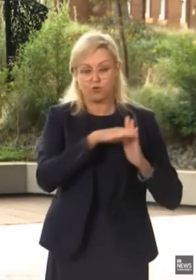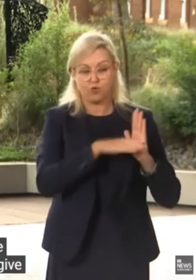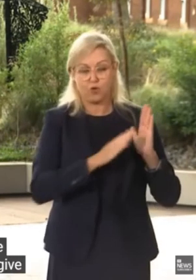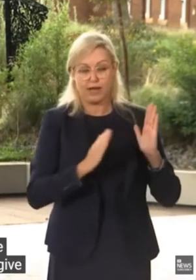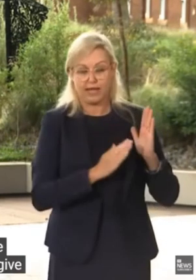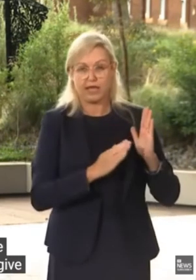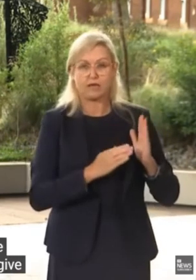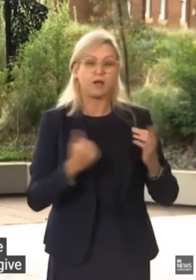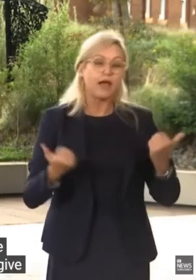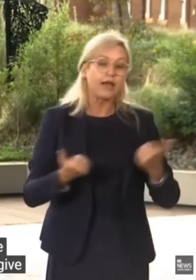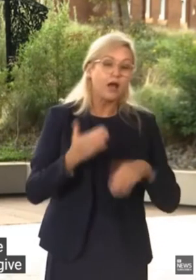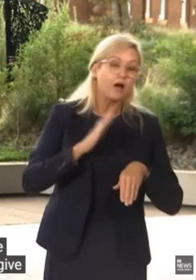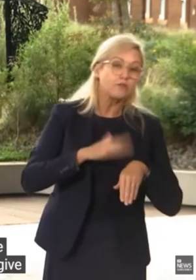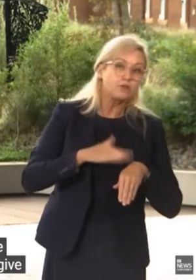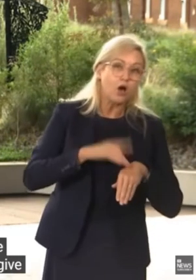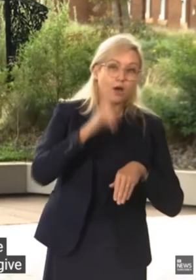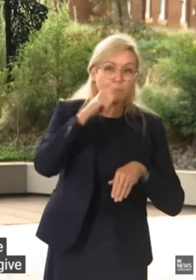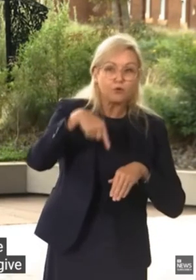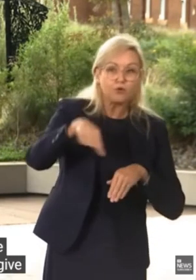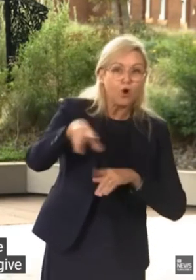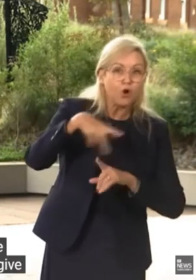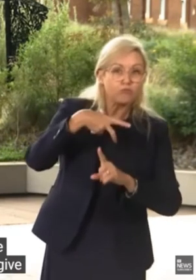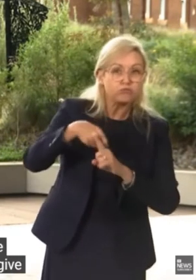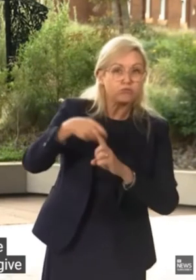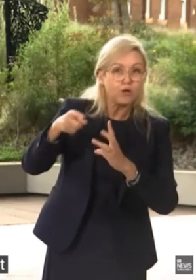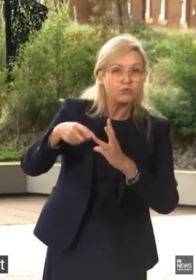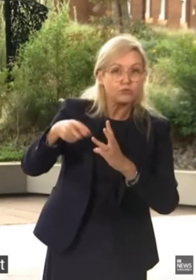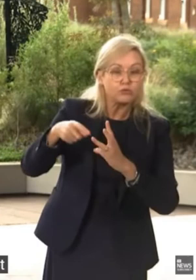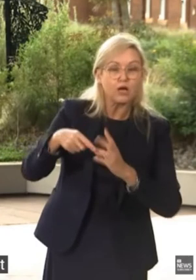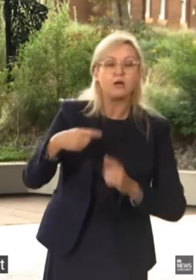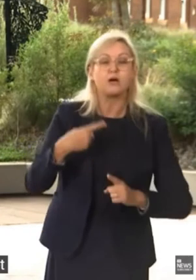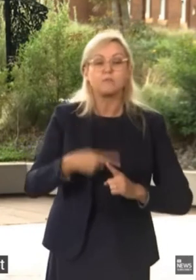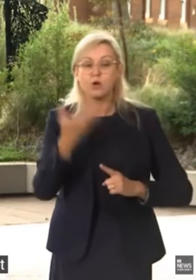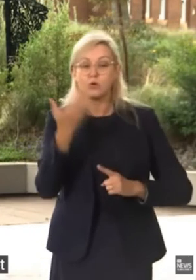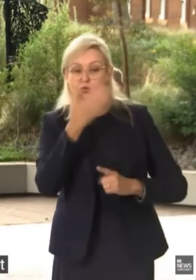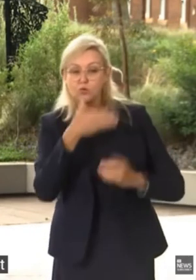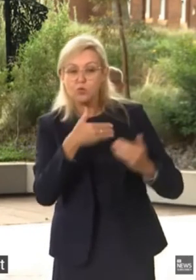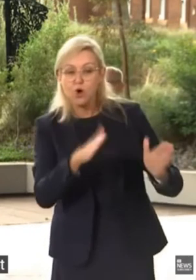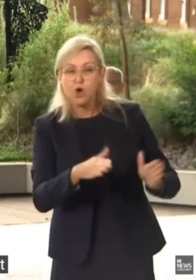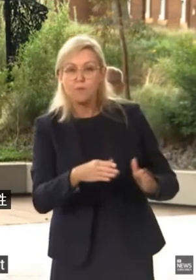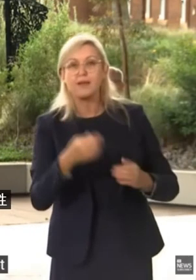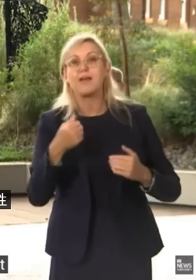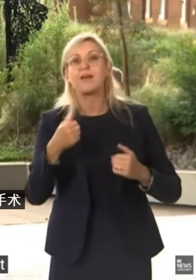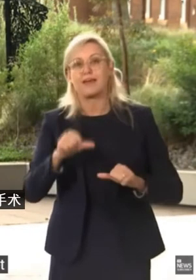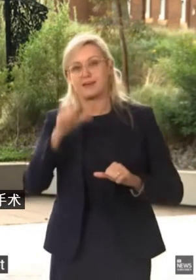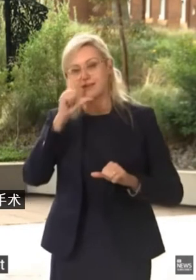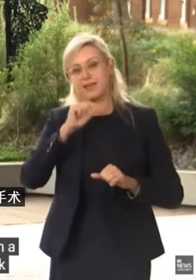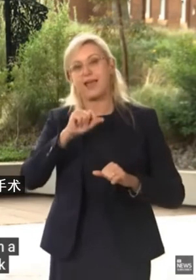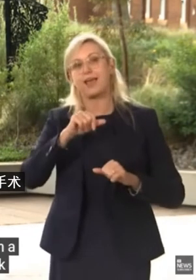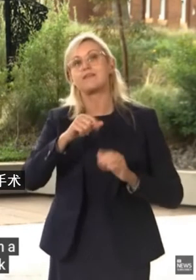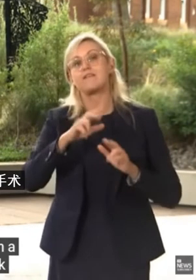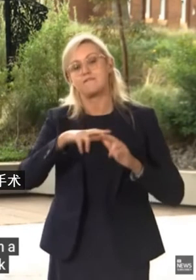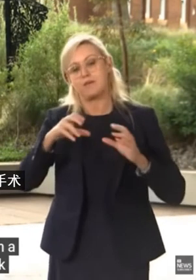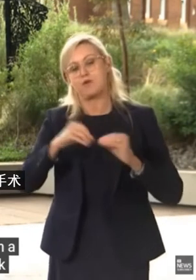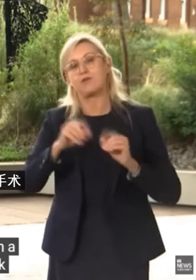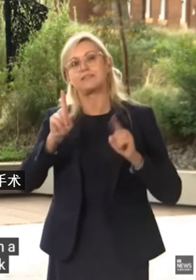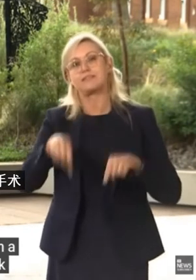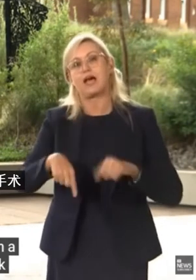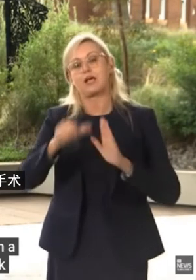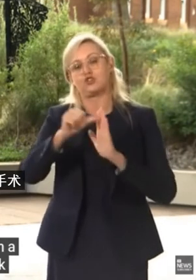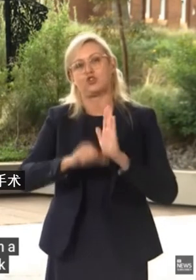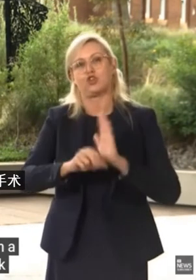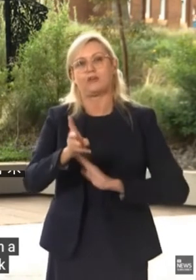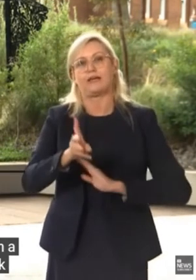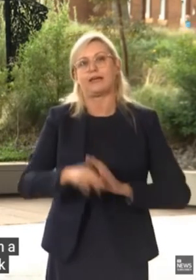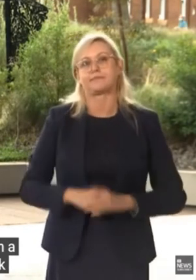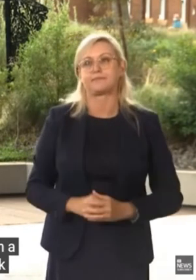to people to get boosters, we get kids back in the classroom in a safe way, and we bring back non-urgent elective surgery on time. But sorry, just